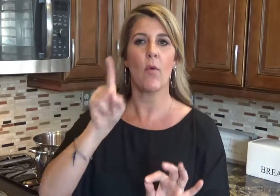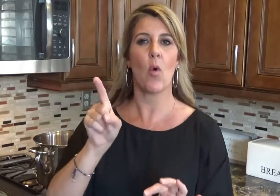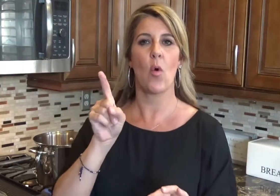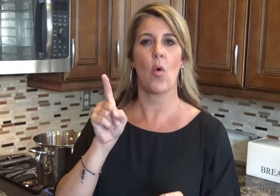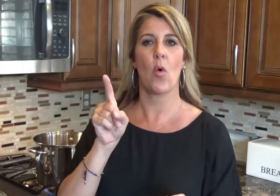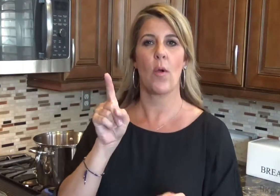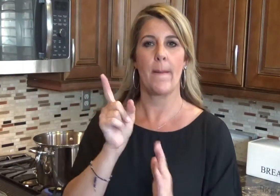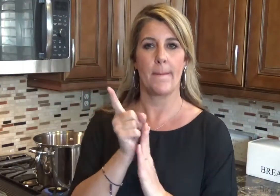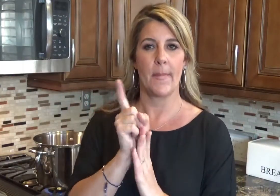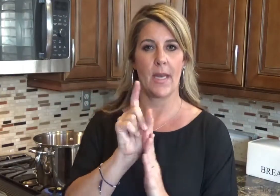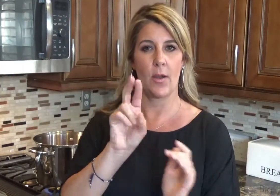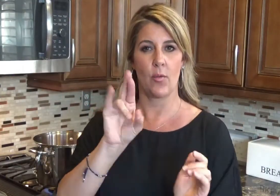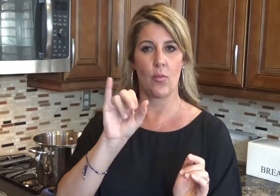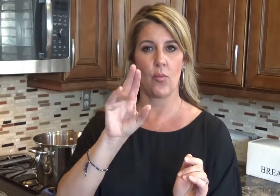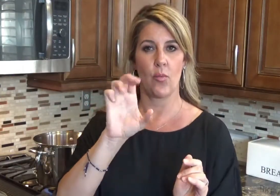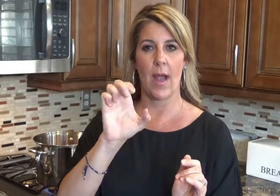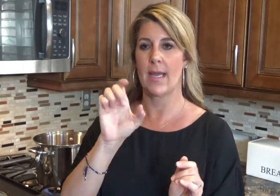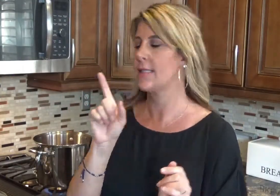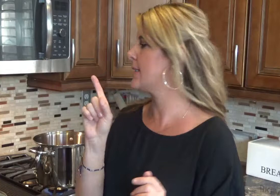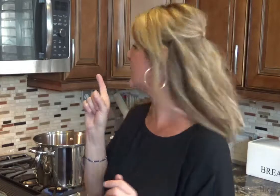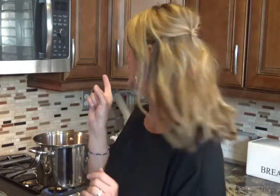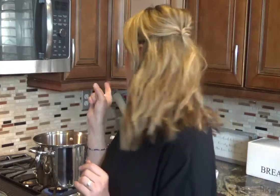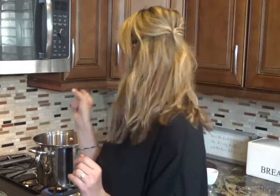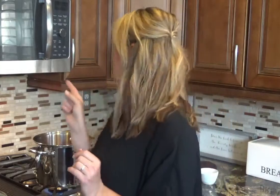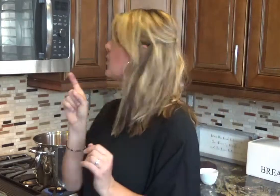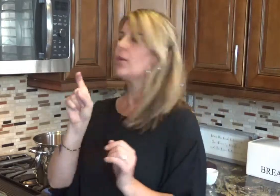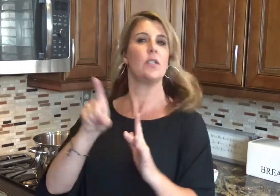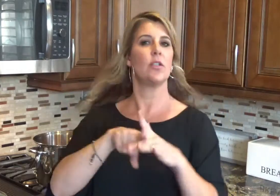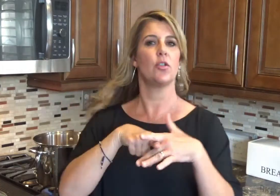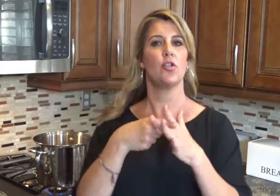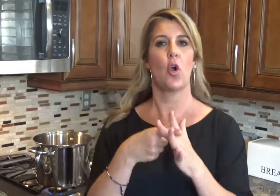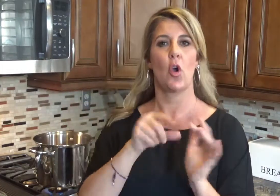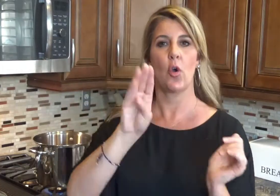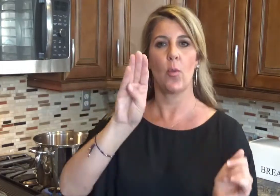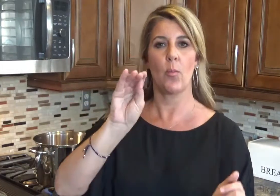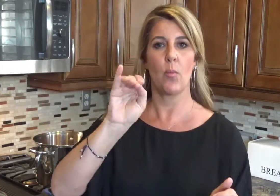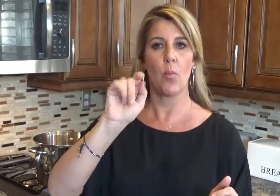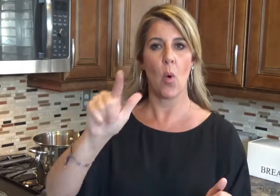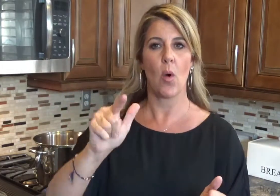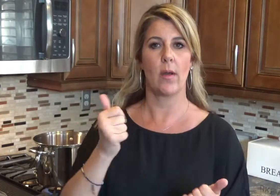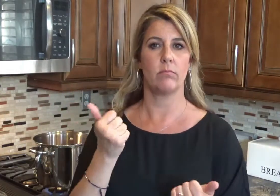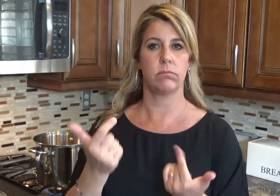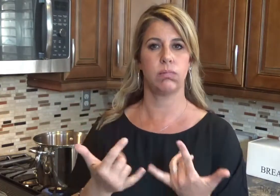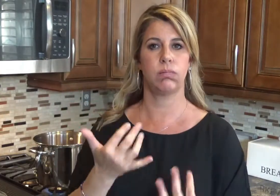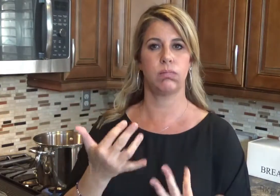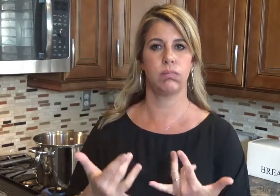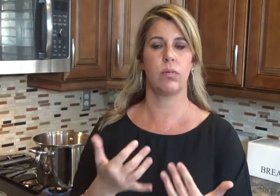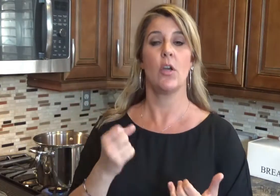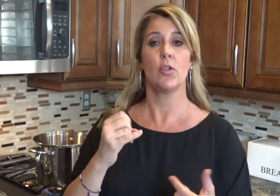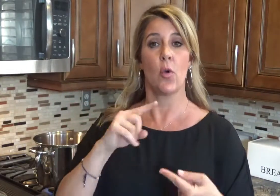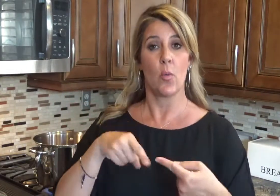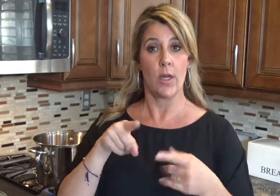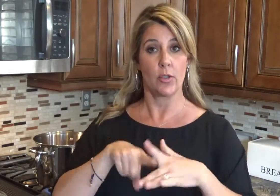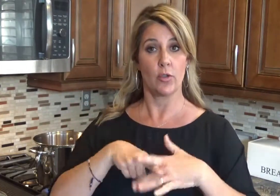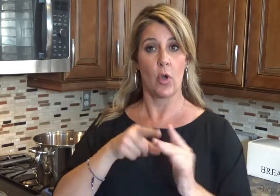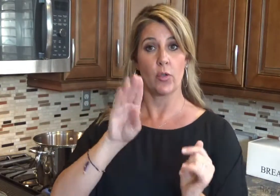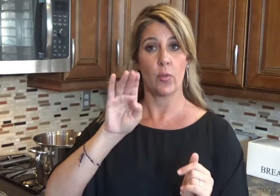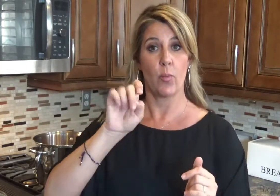Now, it's really important when you are using minute rice, you've got to get this to boil. So once